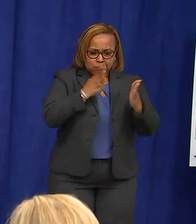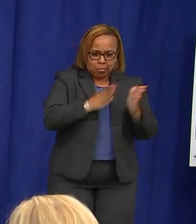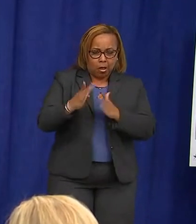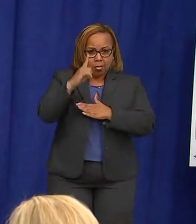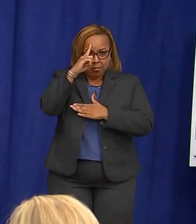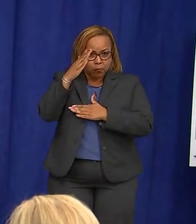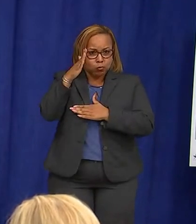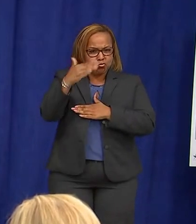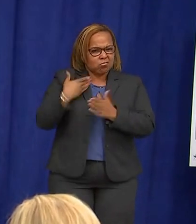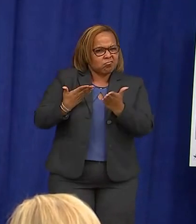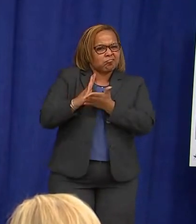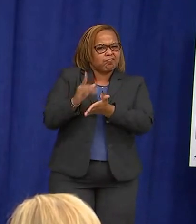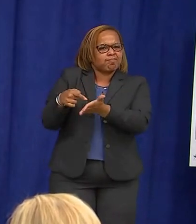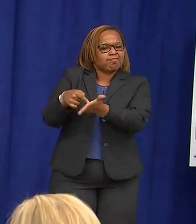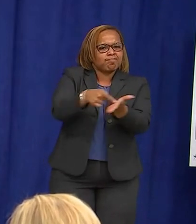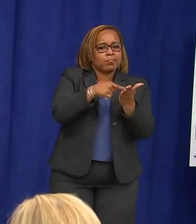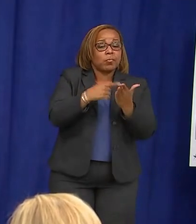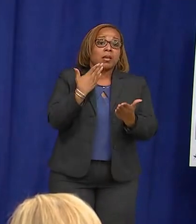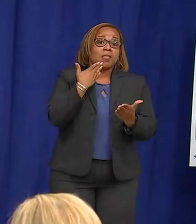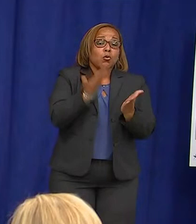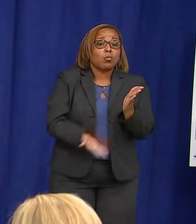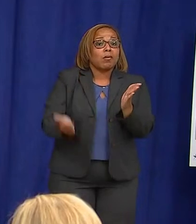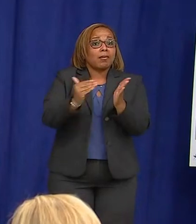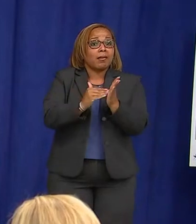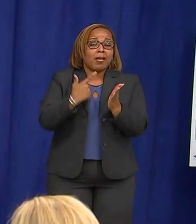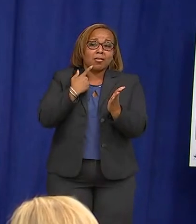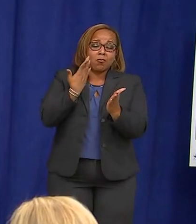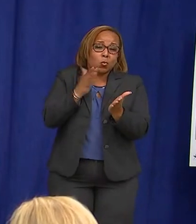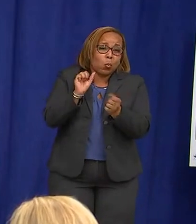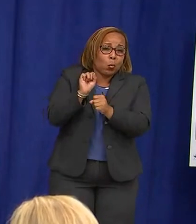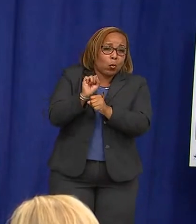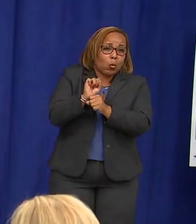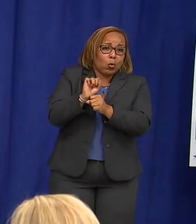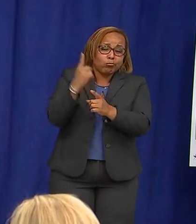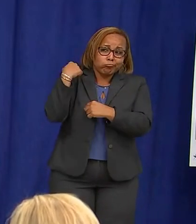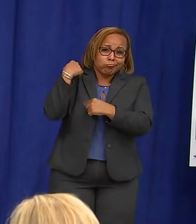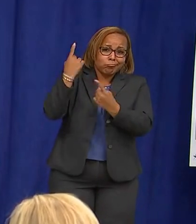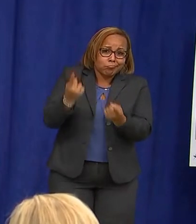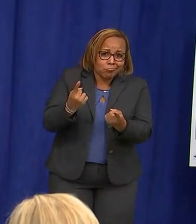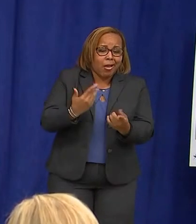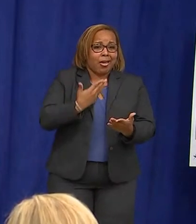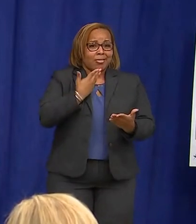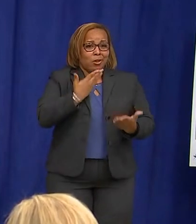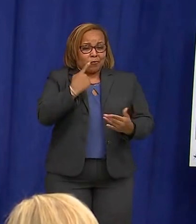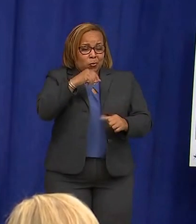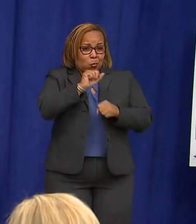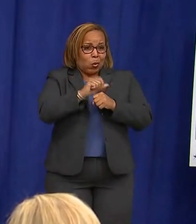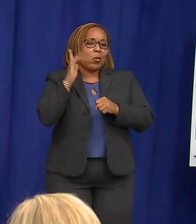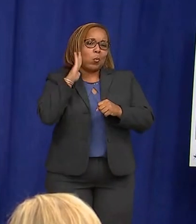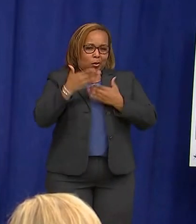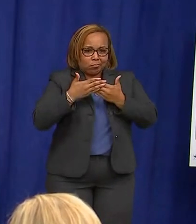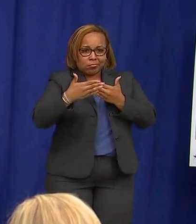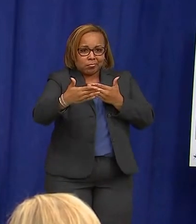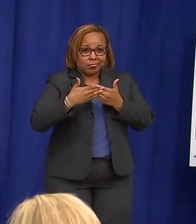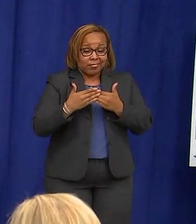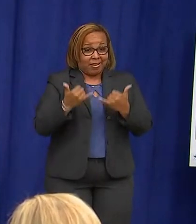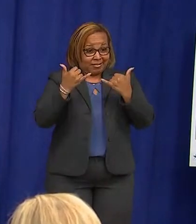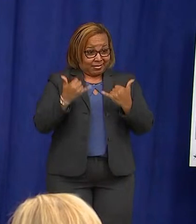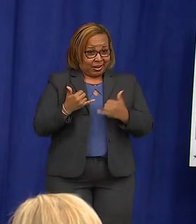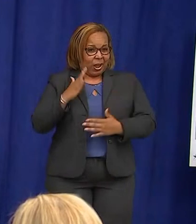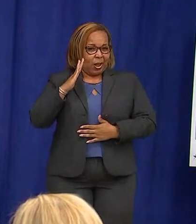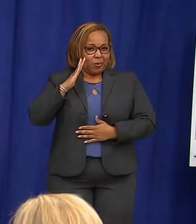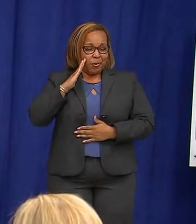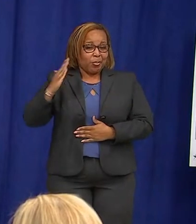futures they deserve. Thank you all again. Thank you for the work that's already been done. Thank you for the work that will be done. And it's my pleasure